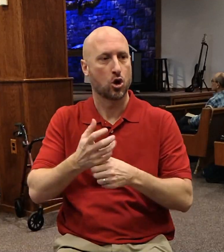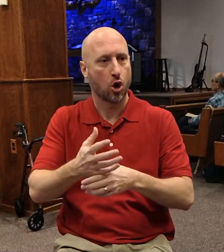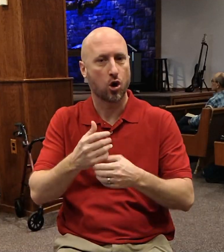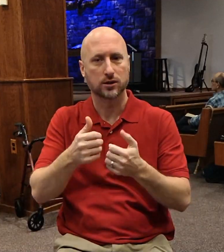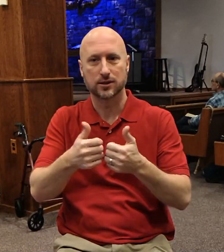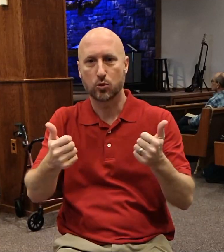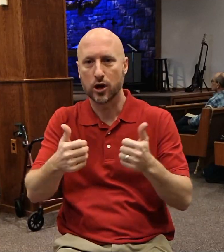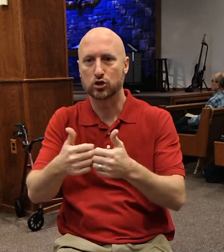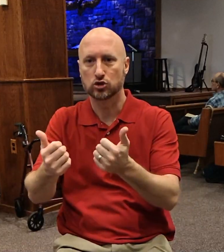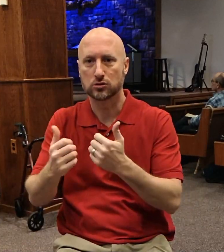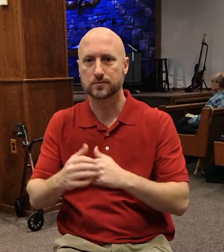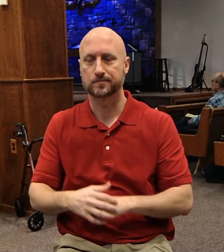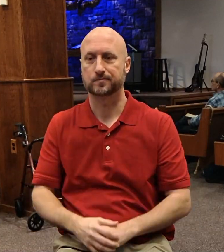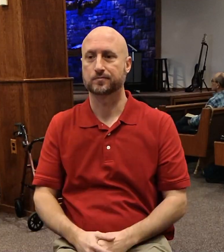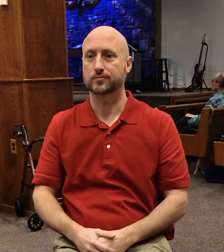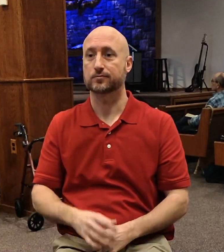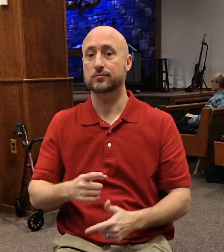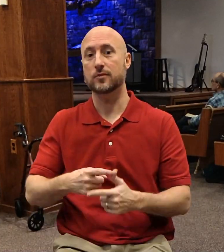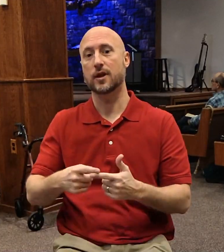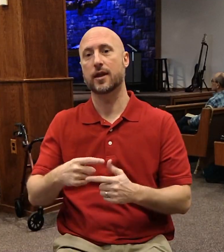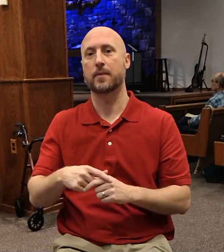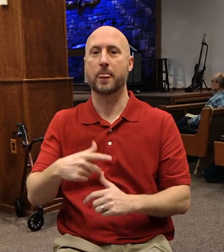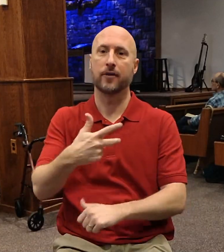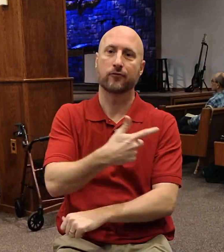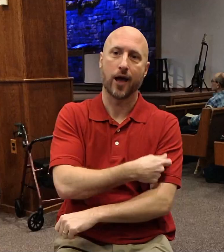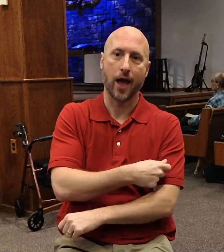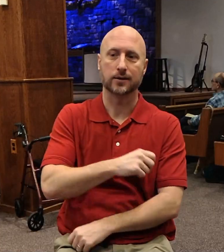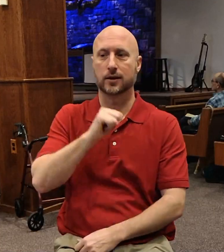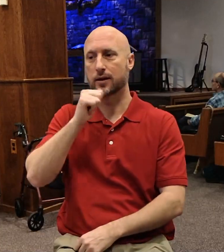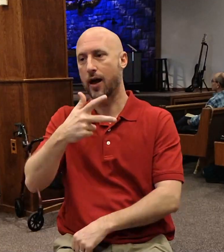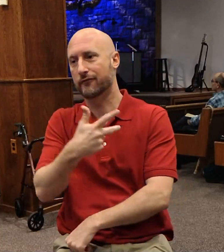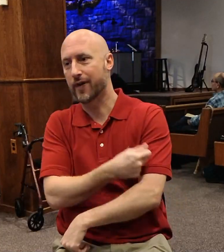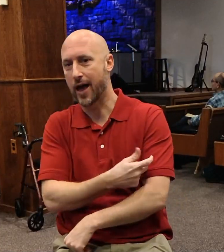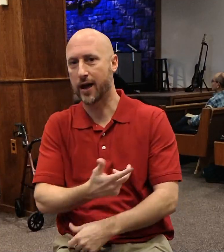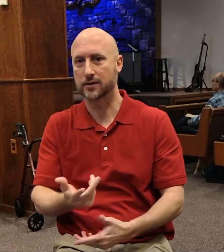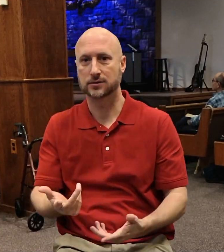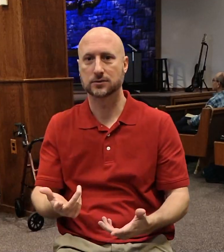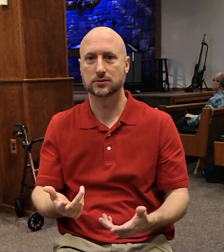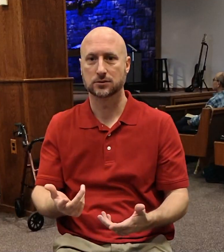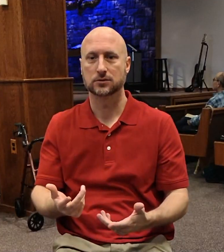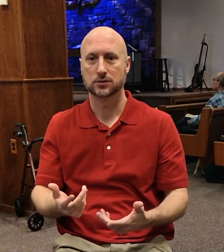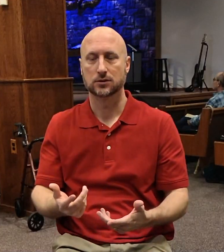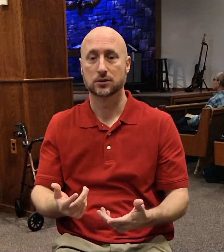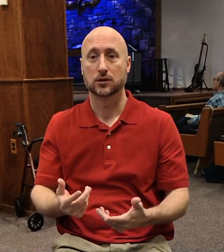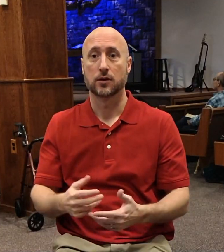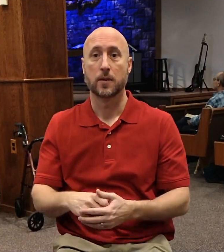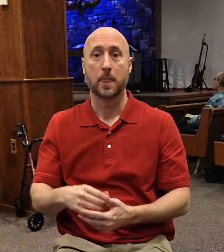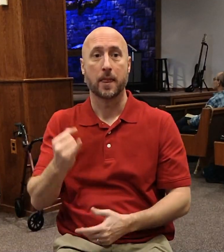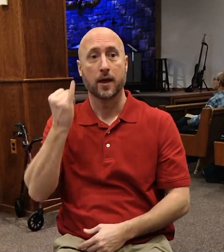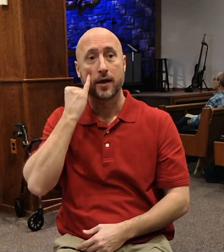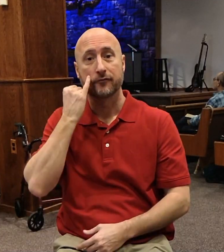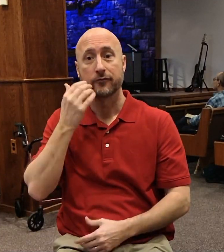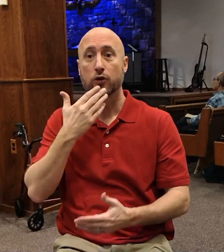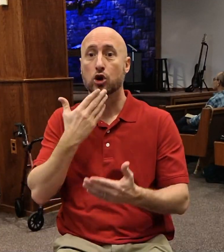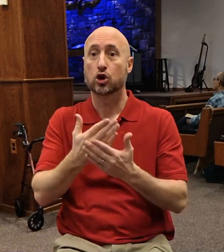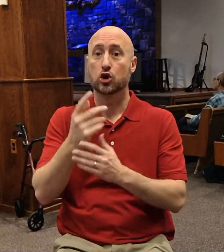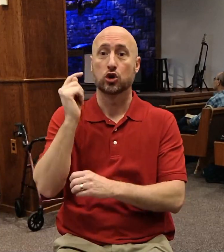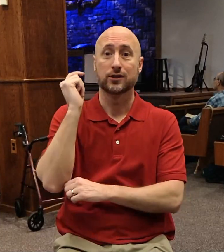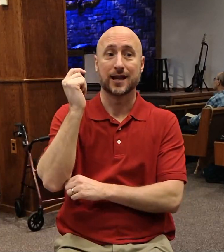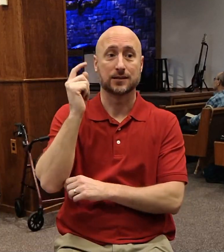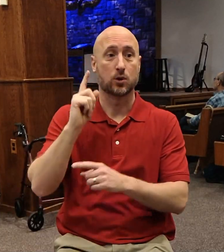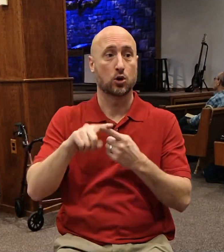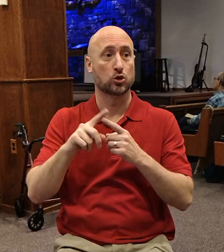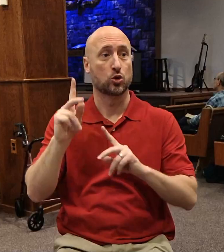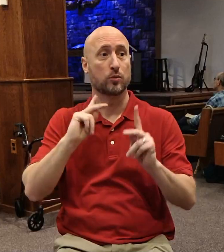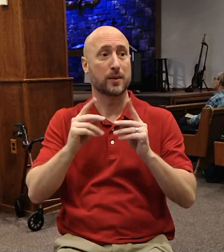Then there's the vaxxed and the unvaxxed. And if we're going to be a good testimony to the